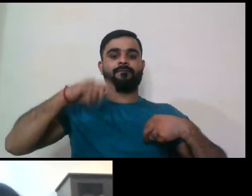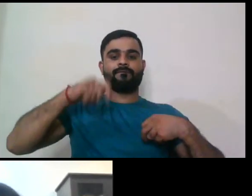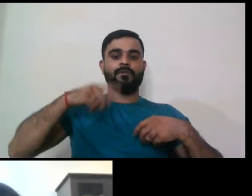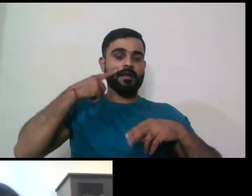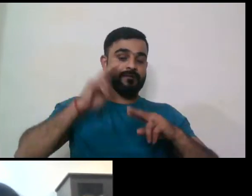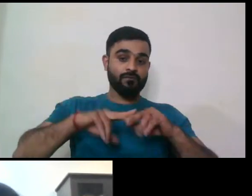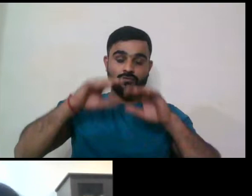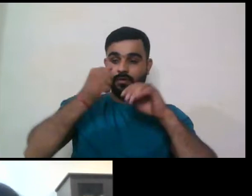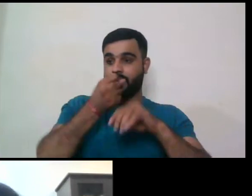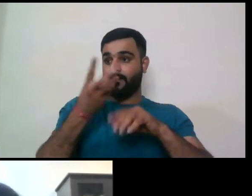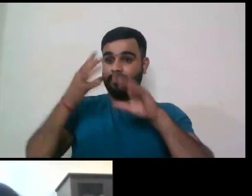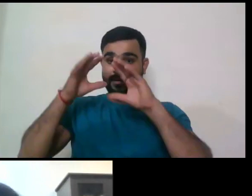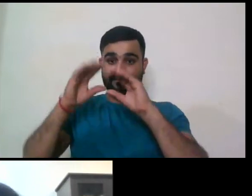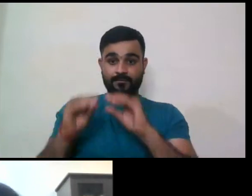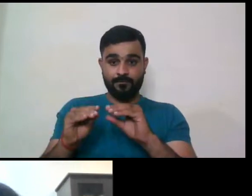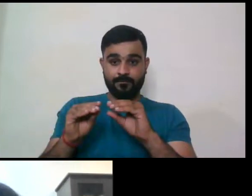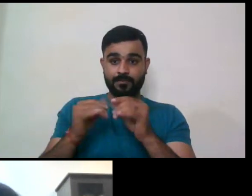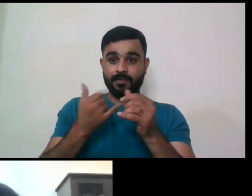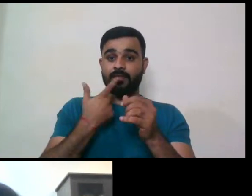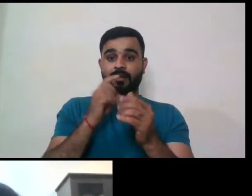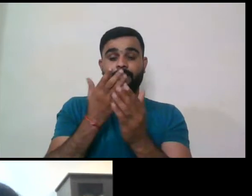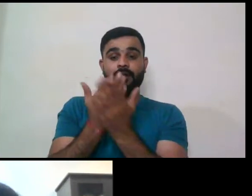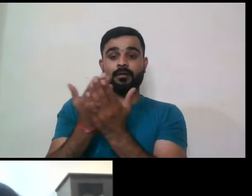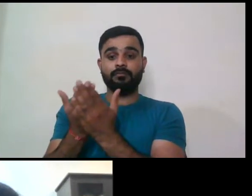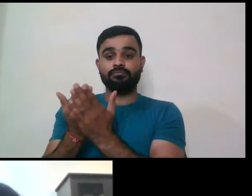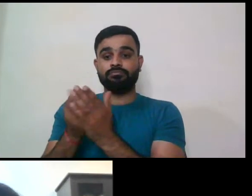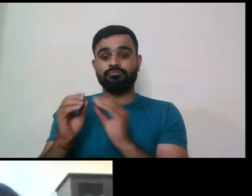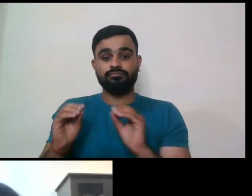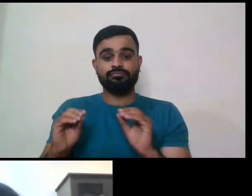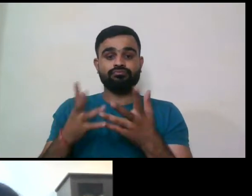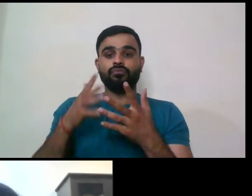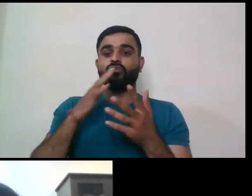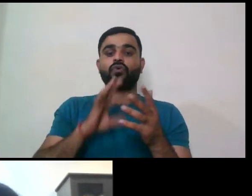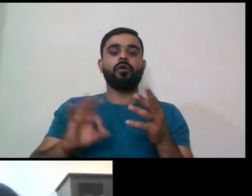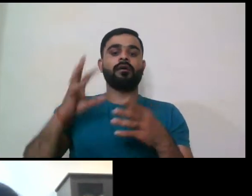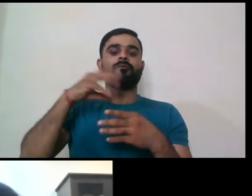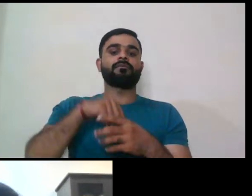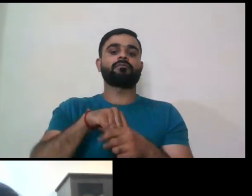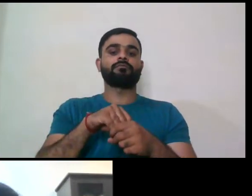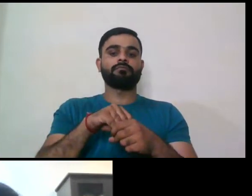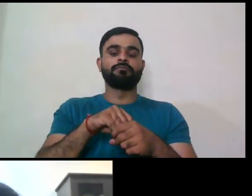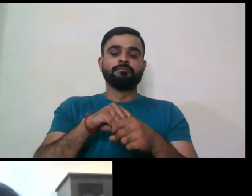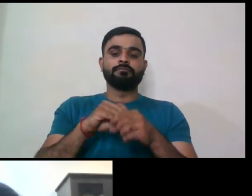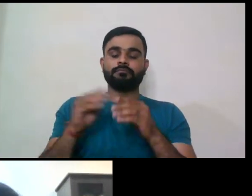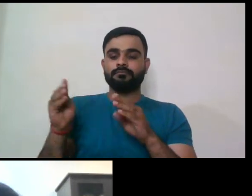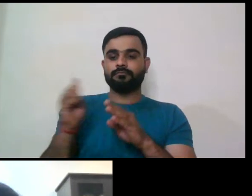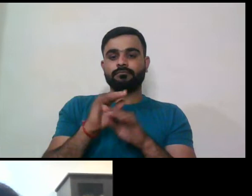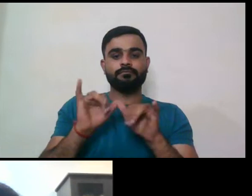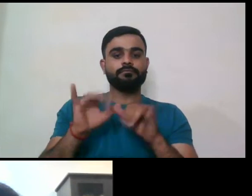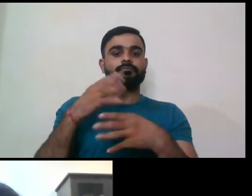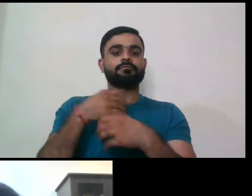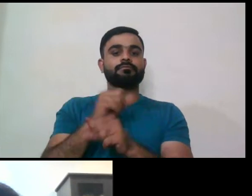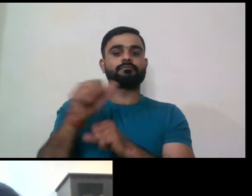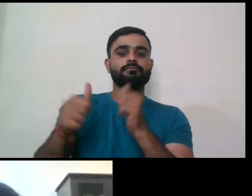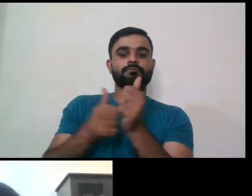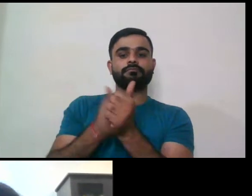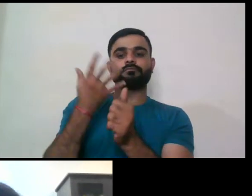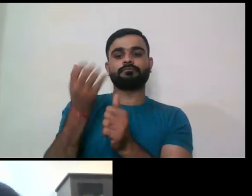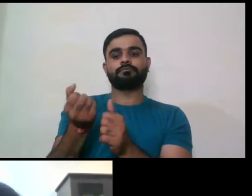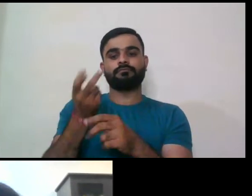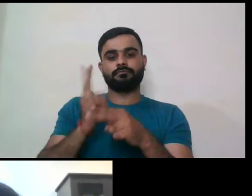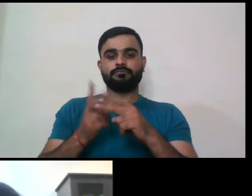reduce the number of cases that the government is bringing, that is obviously likely to have a range of other good impacts down the